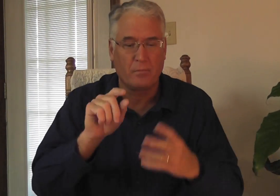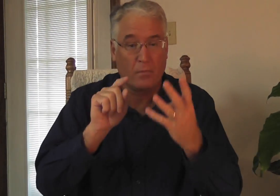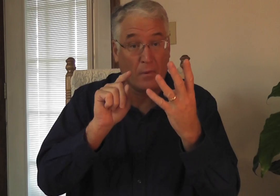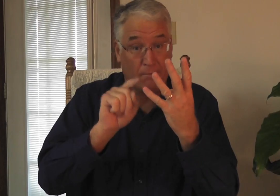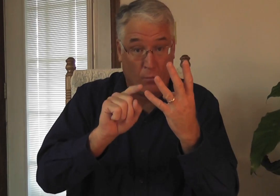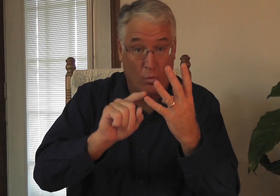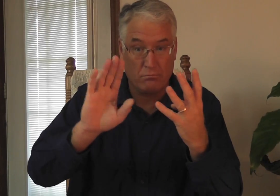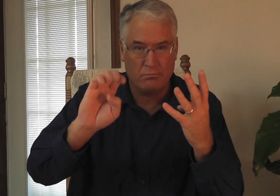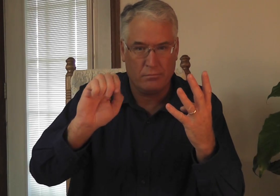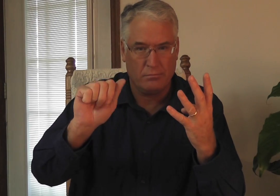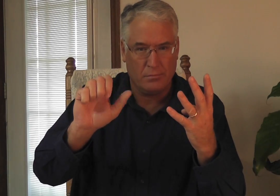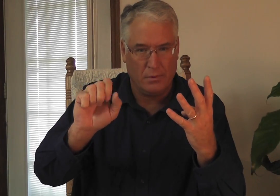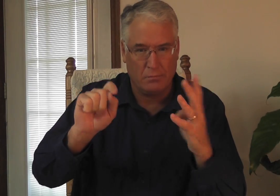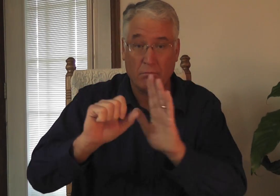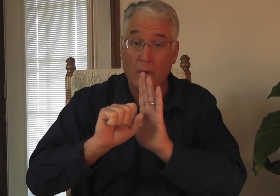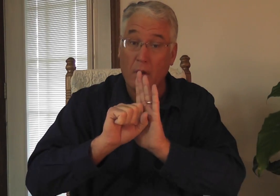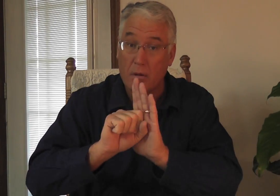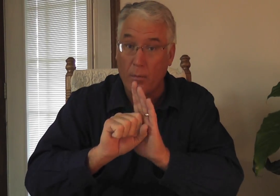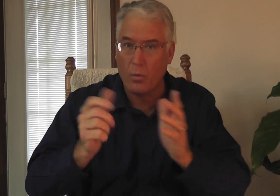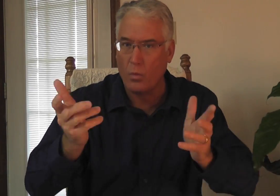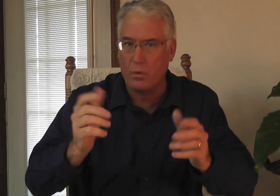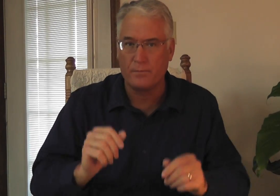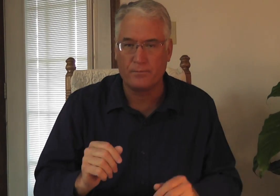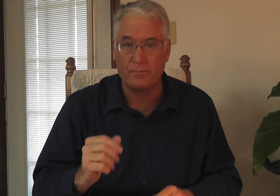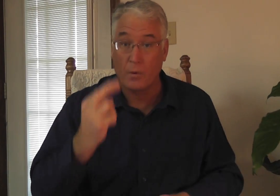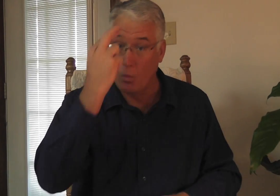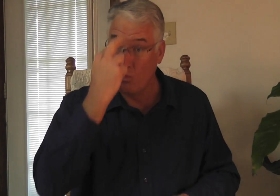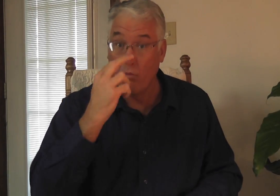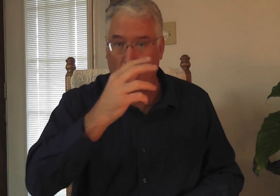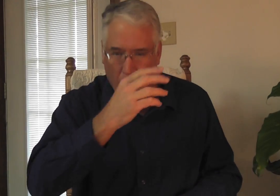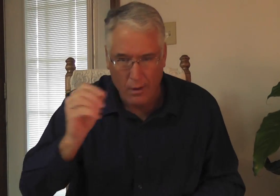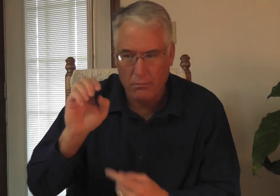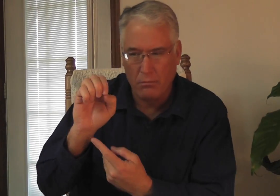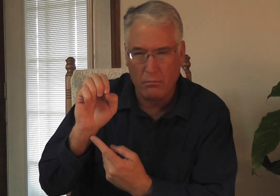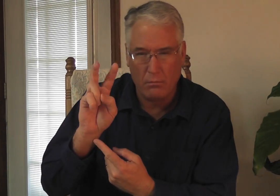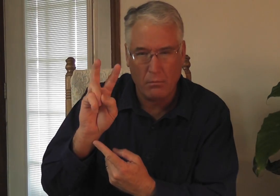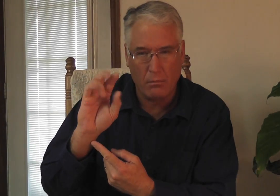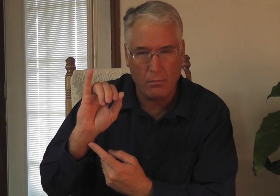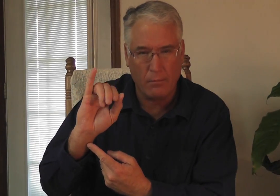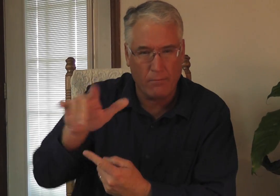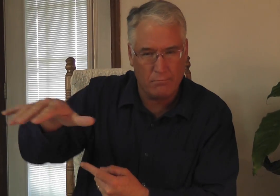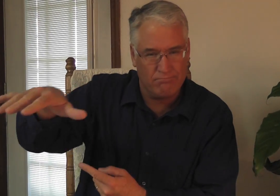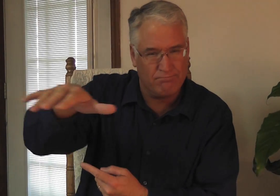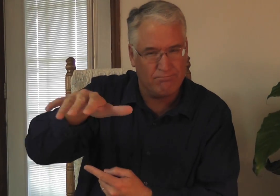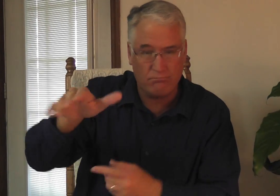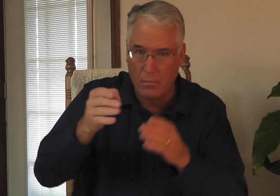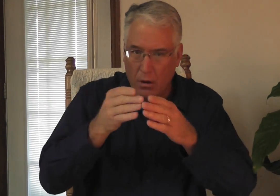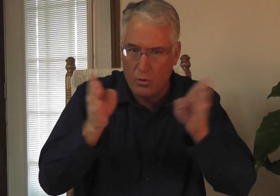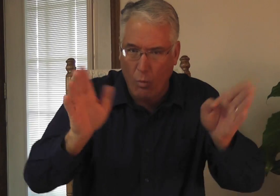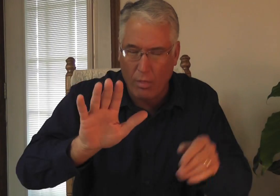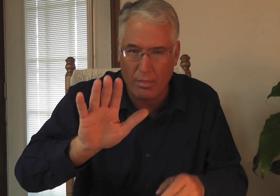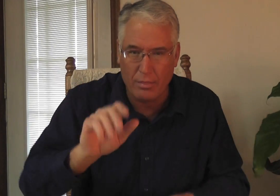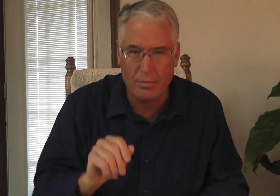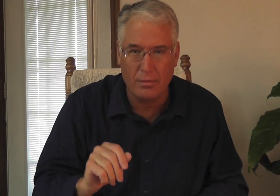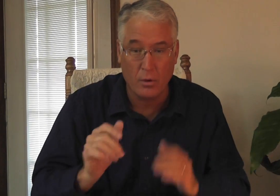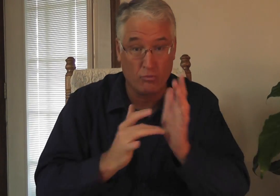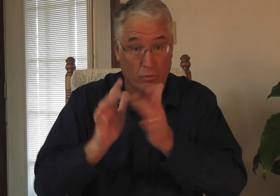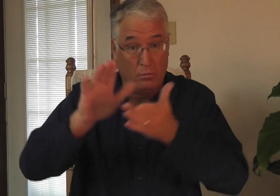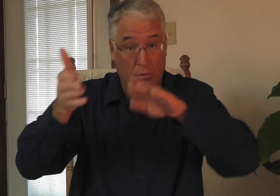How did that happen? Well, the fourth beast is a symbol of Rome and of evil in